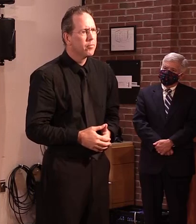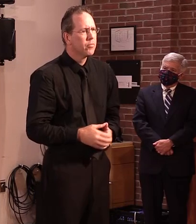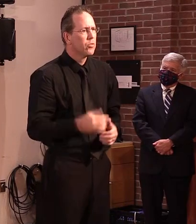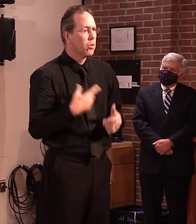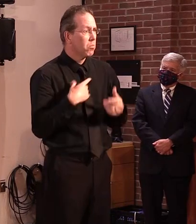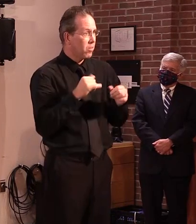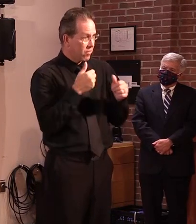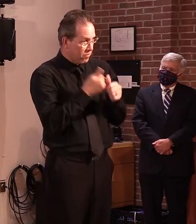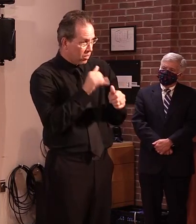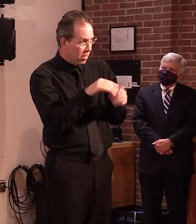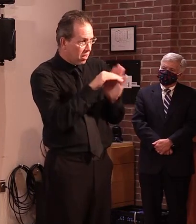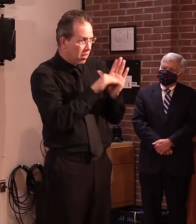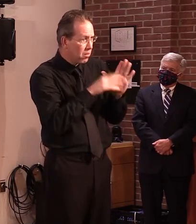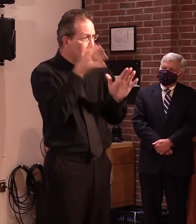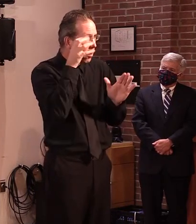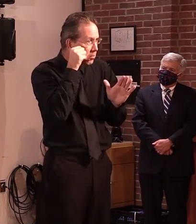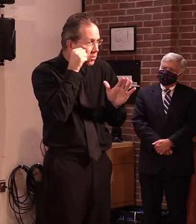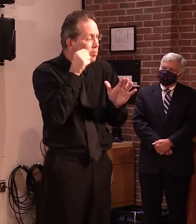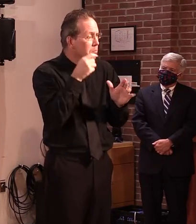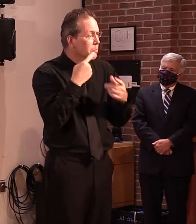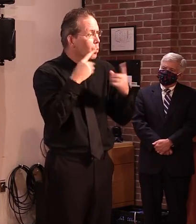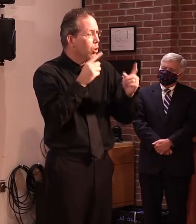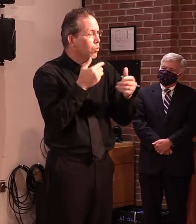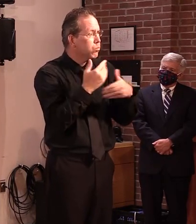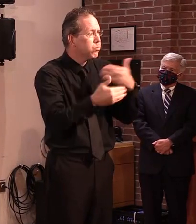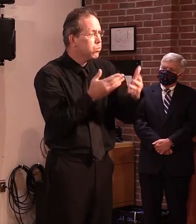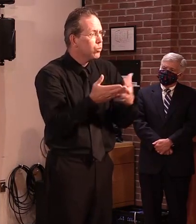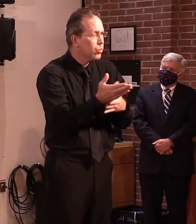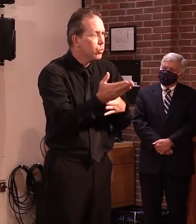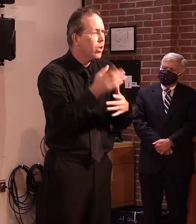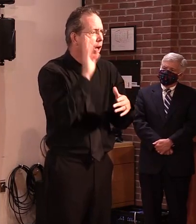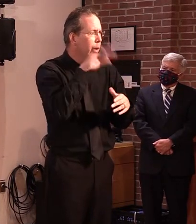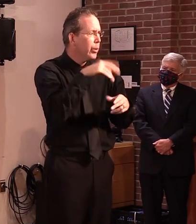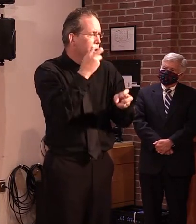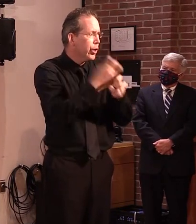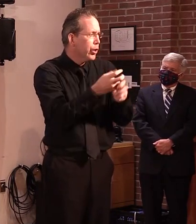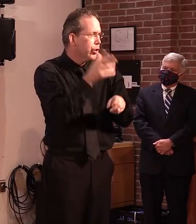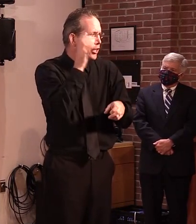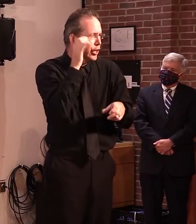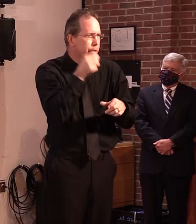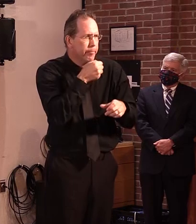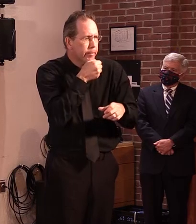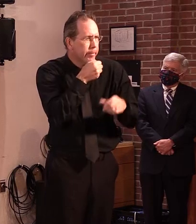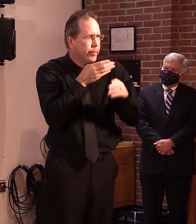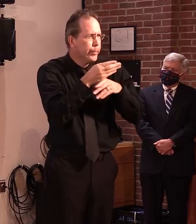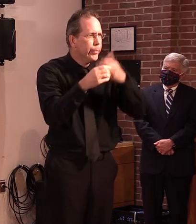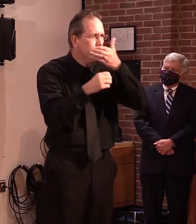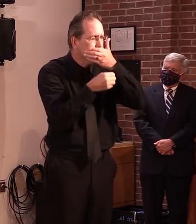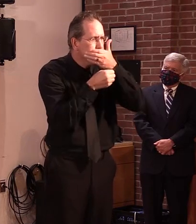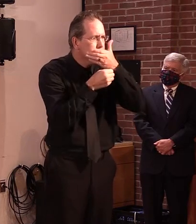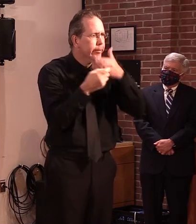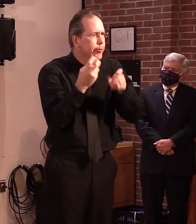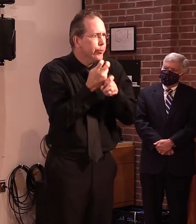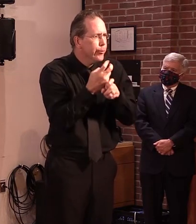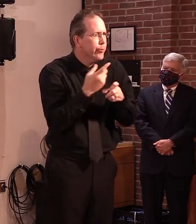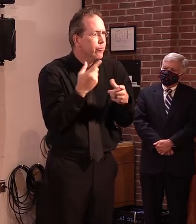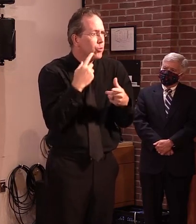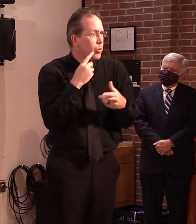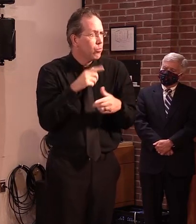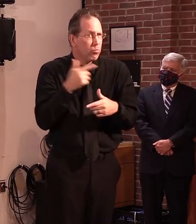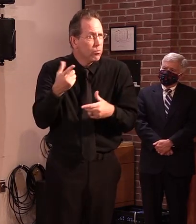But I understand the difficulty of some people in hearing through a mask as well. Dr. Levine, anything else